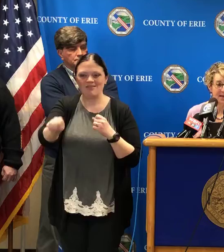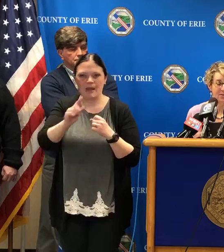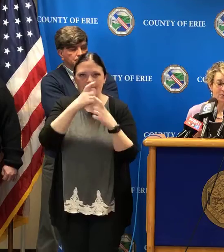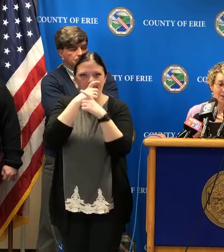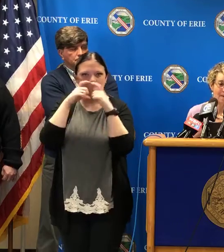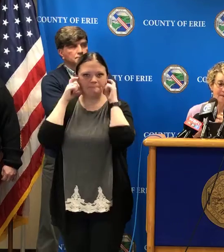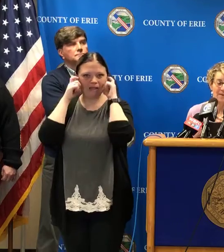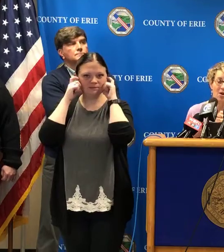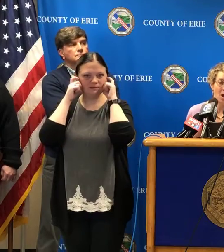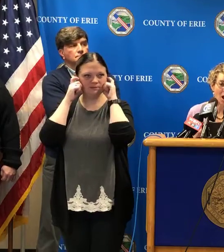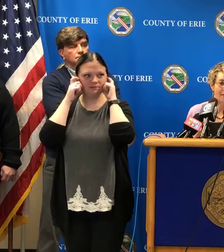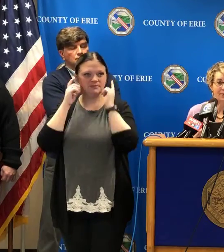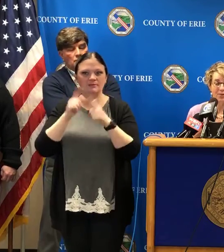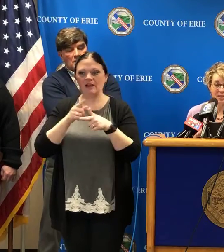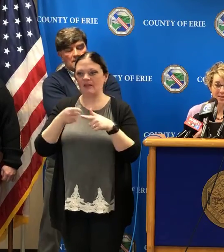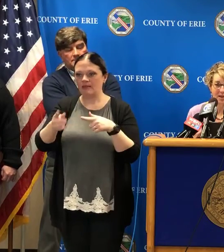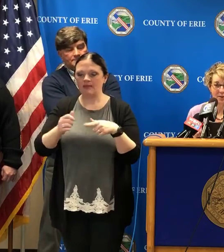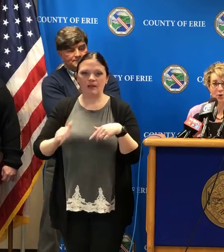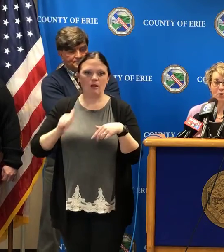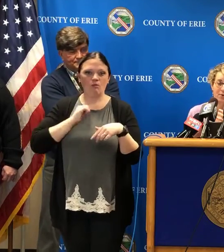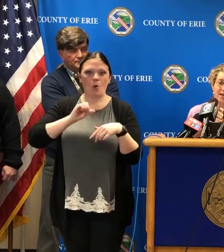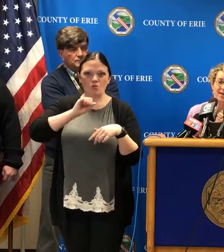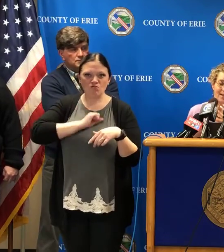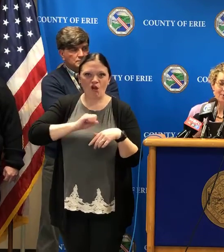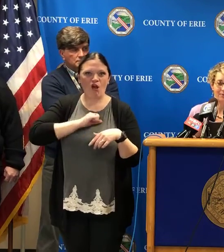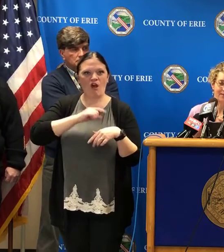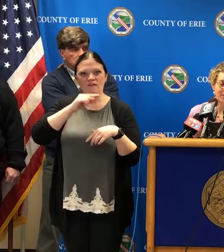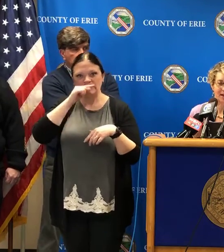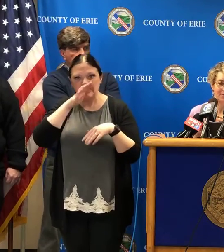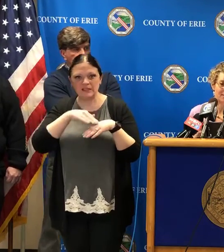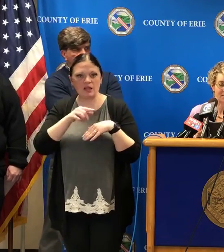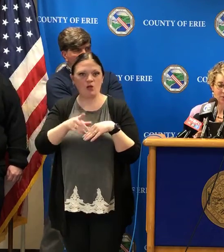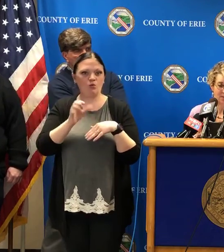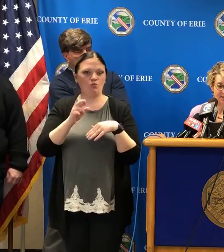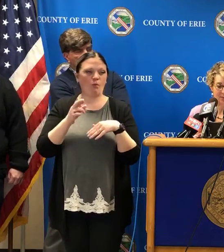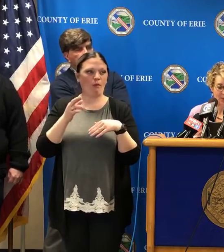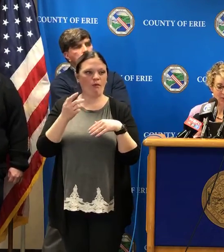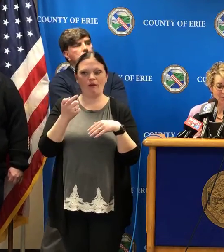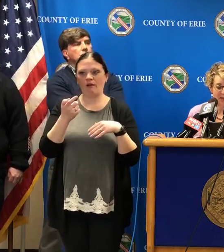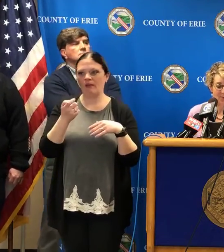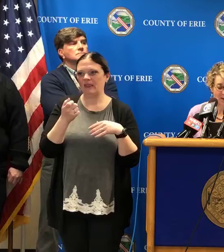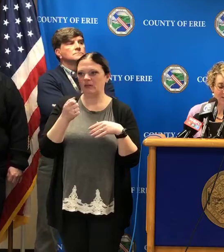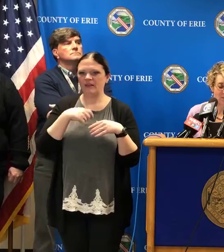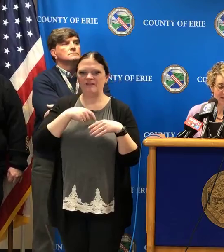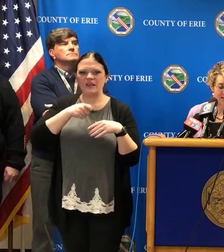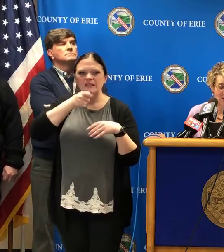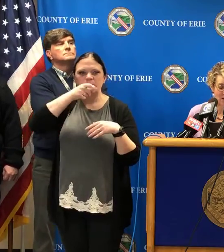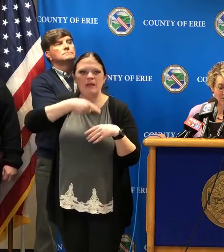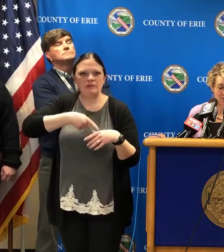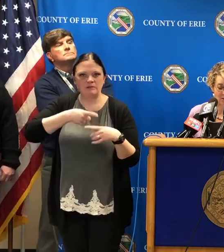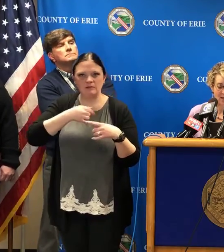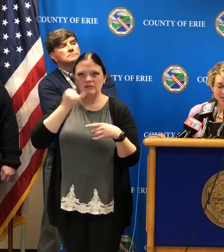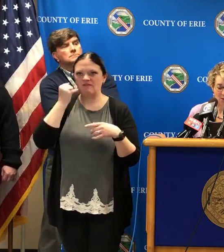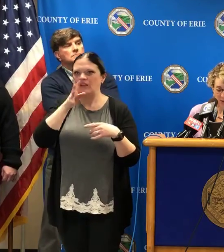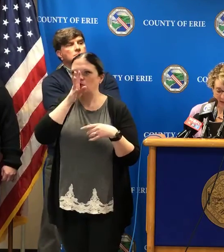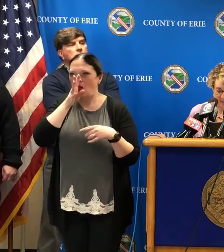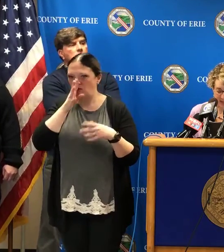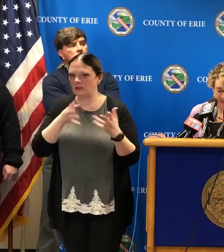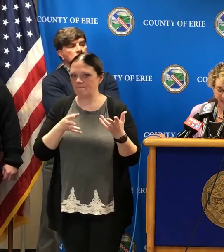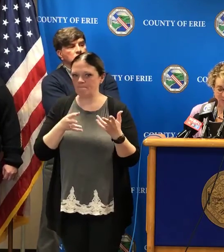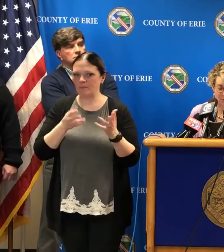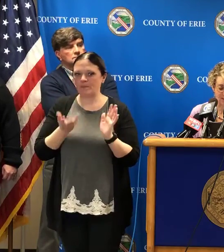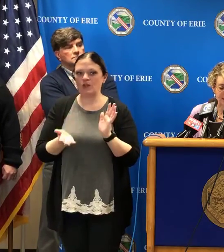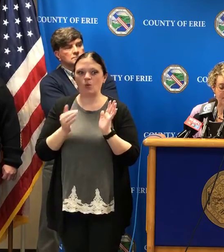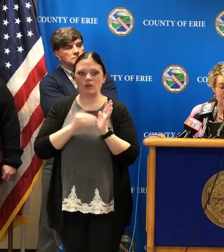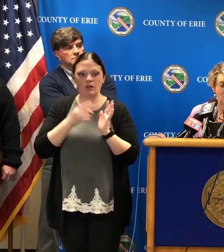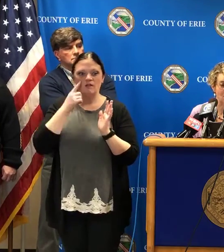face masks so they won't cough or sneeze on you, or they won't, you know, have some little bit of, you know, spit when they talk to you. So, again,